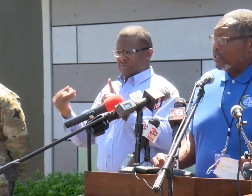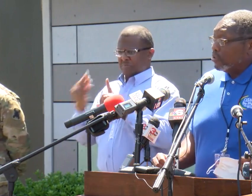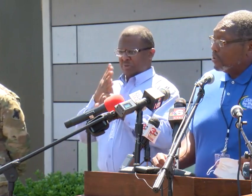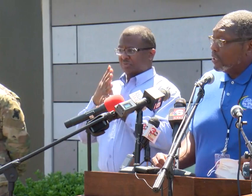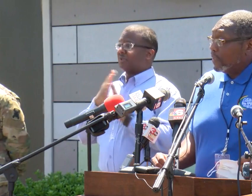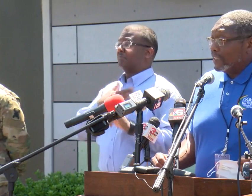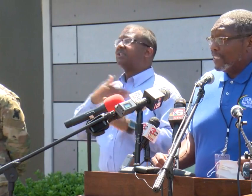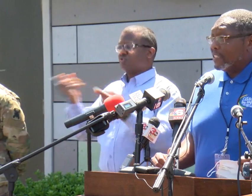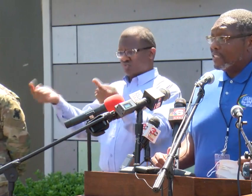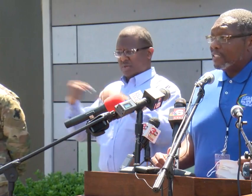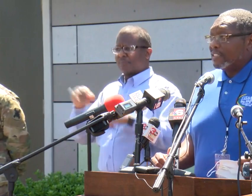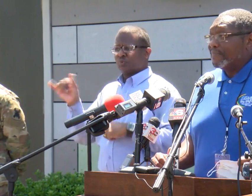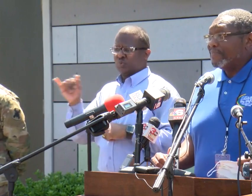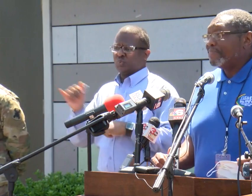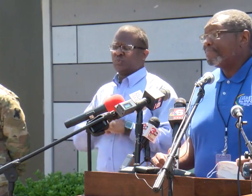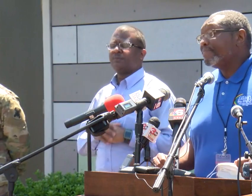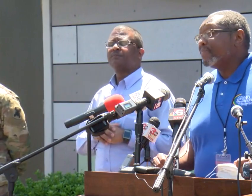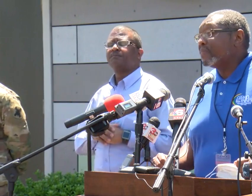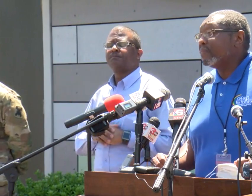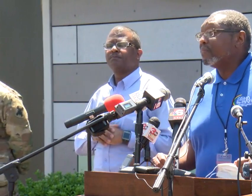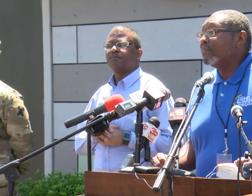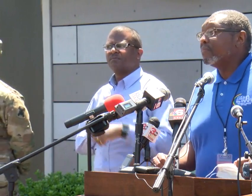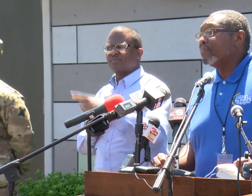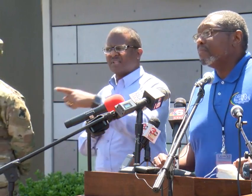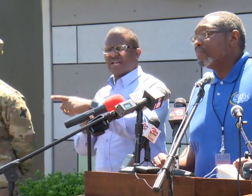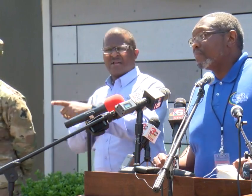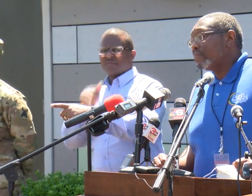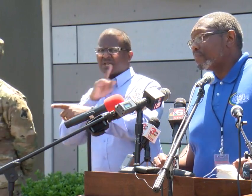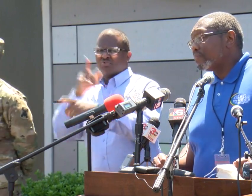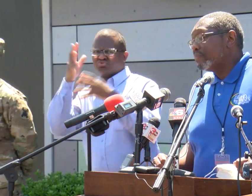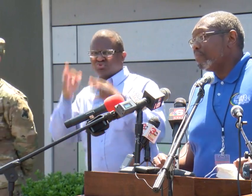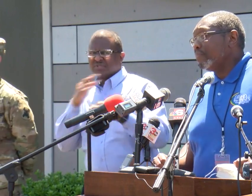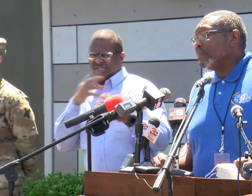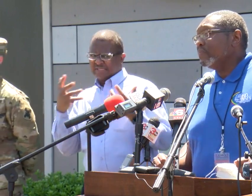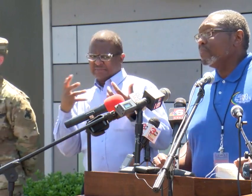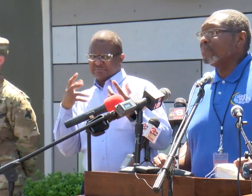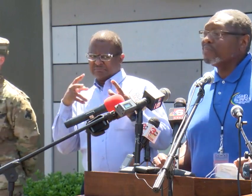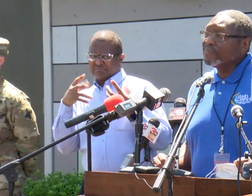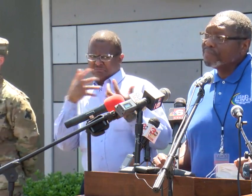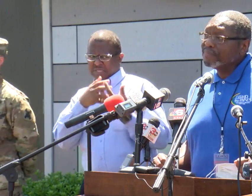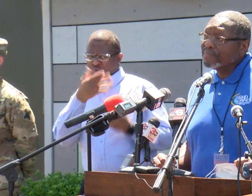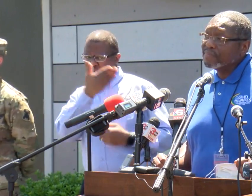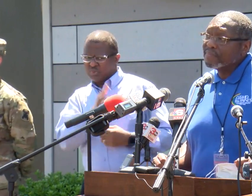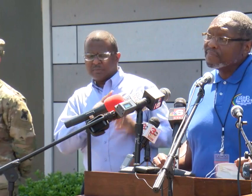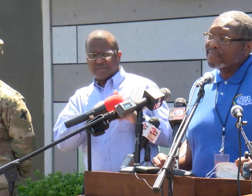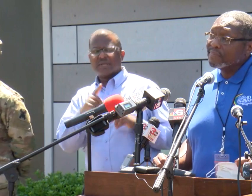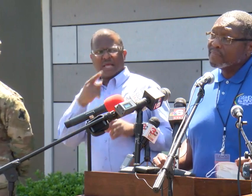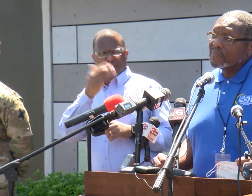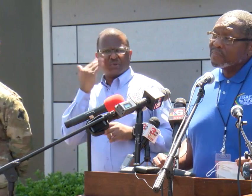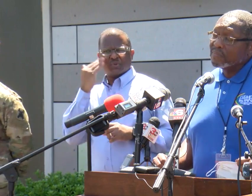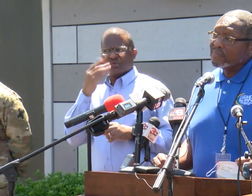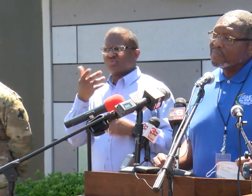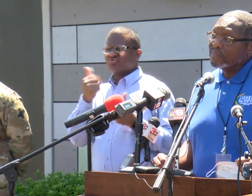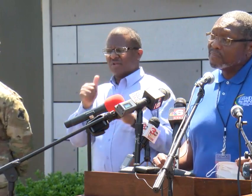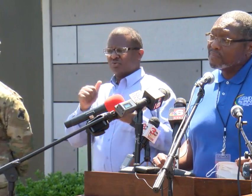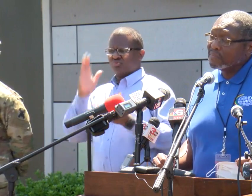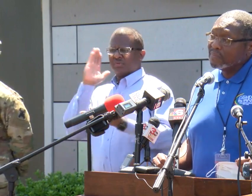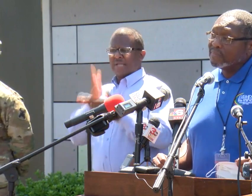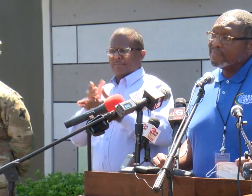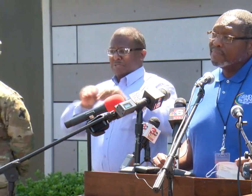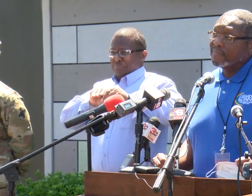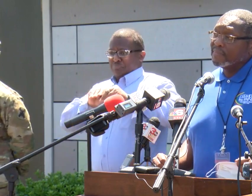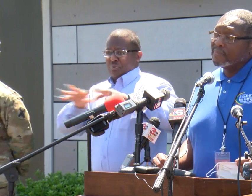we would encourage you to come out and get tested. I'm not sure if this question applies to you, but what about, I know you guys are trying to stop the spreading of it,